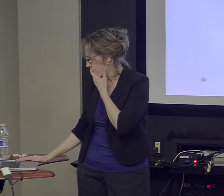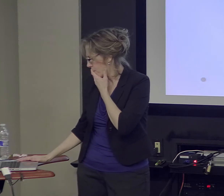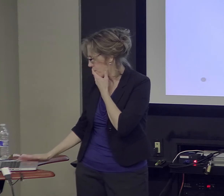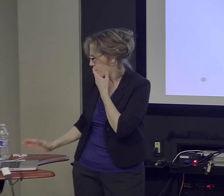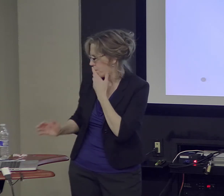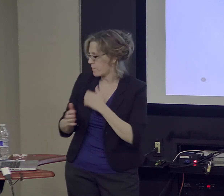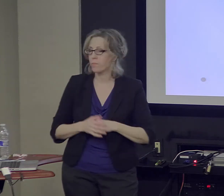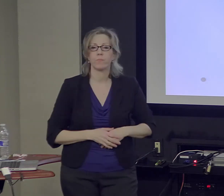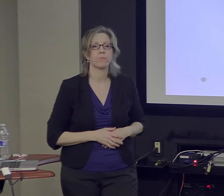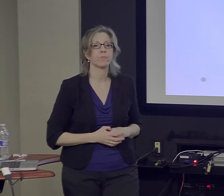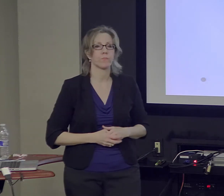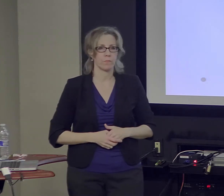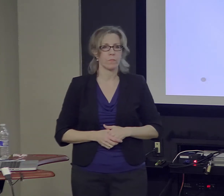sign languages.